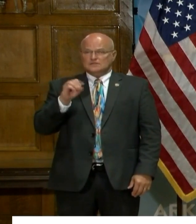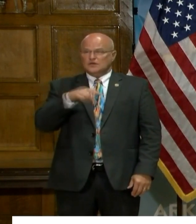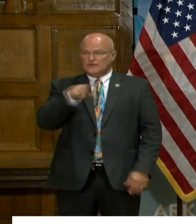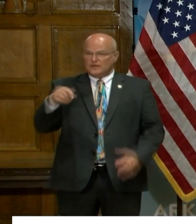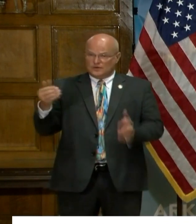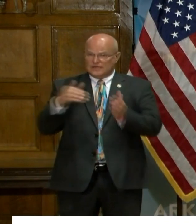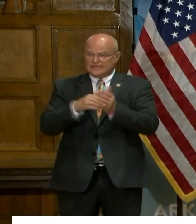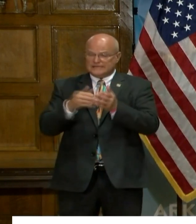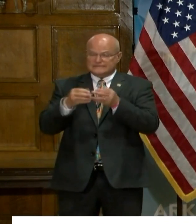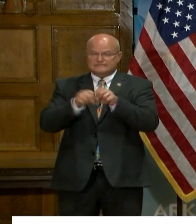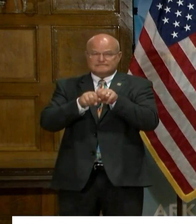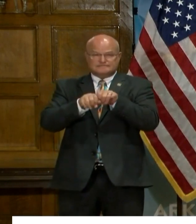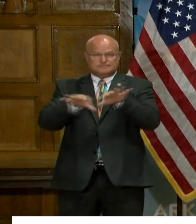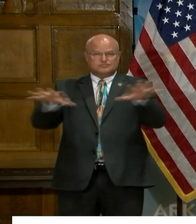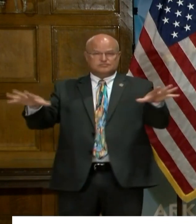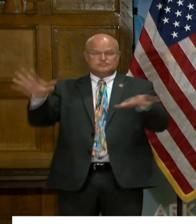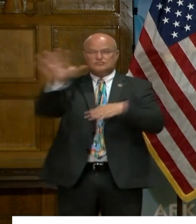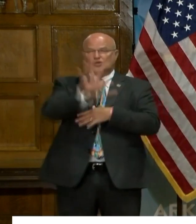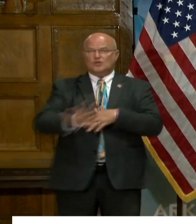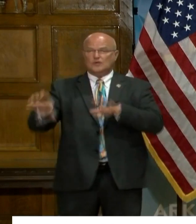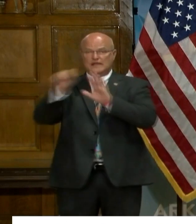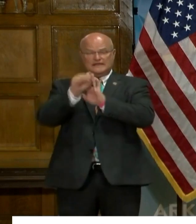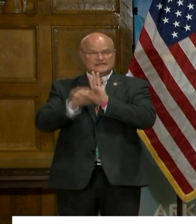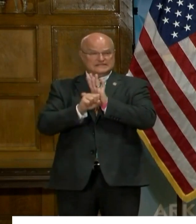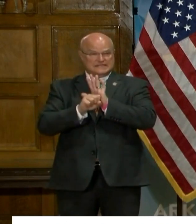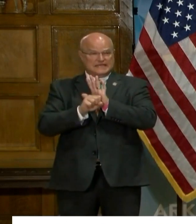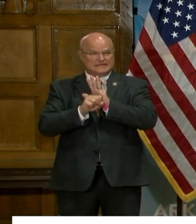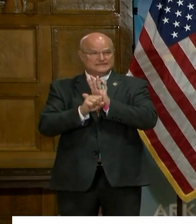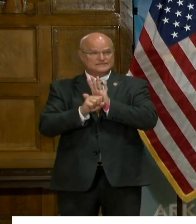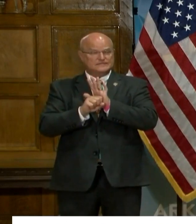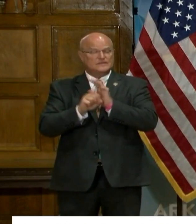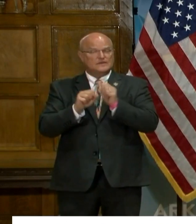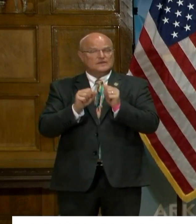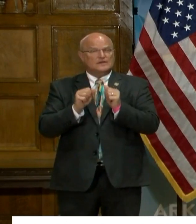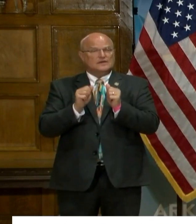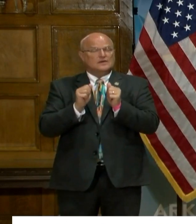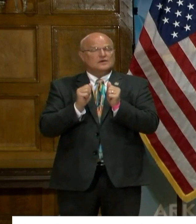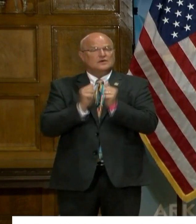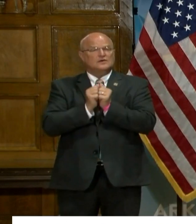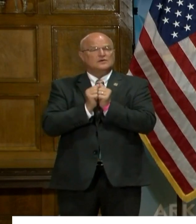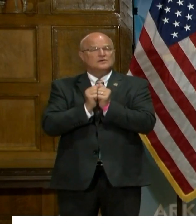were again widely dispersed across the state, with